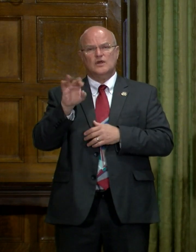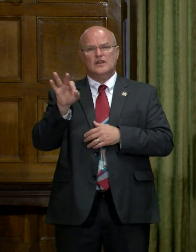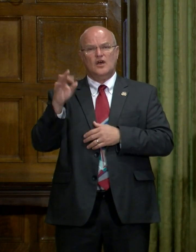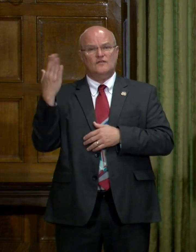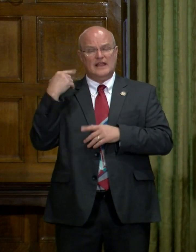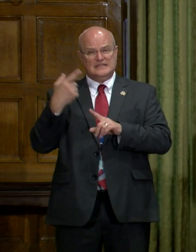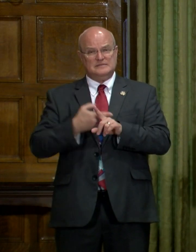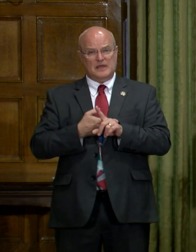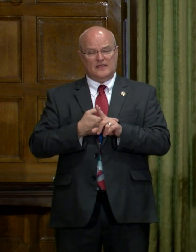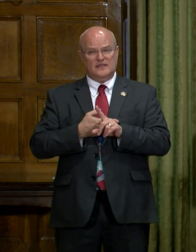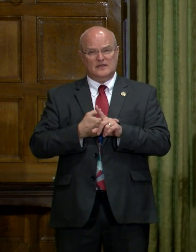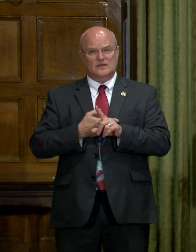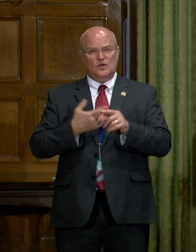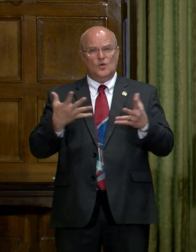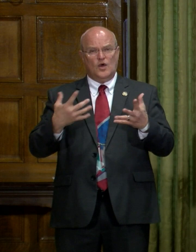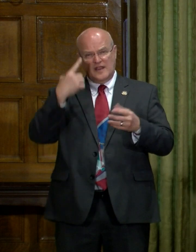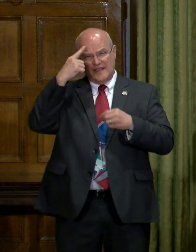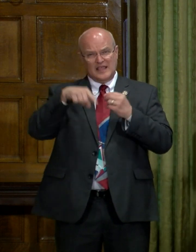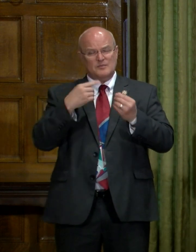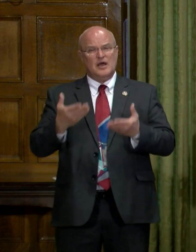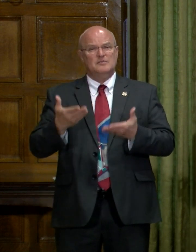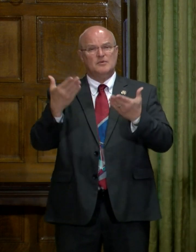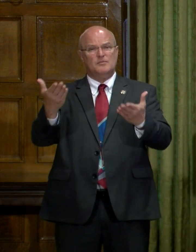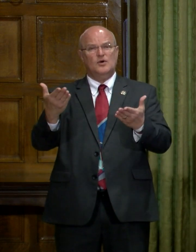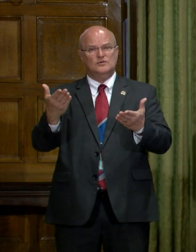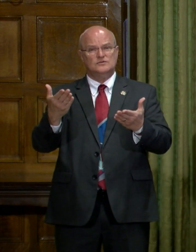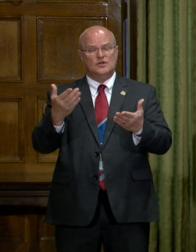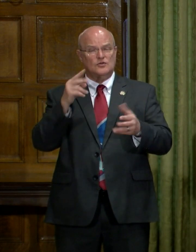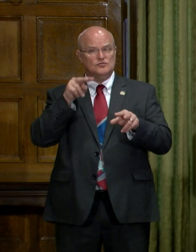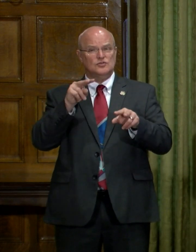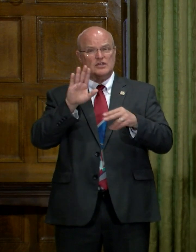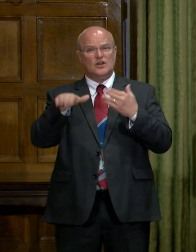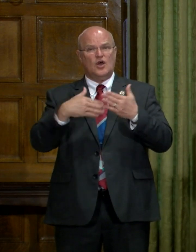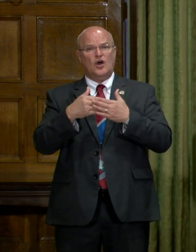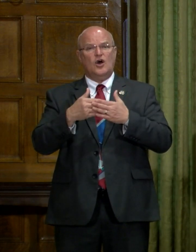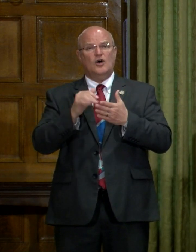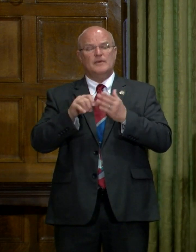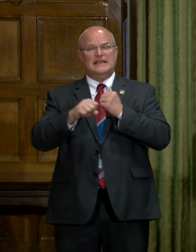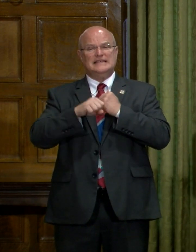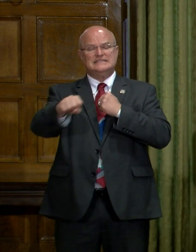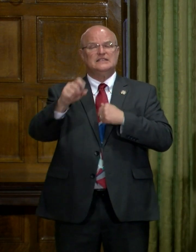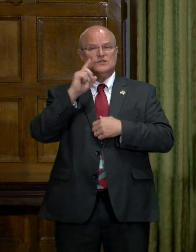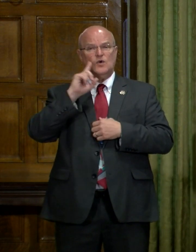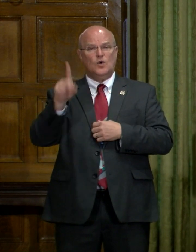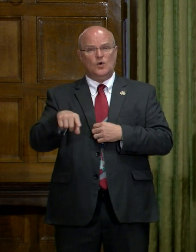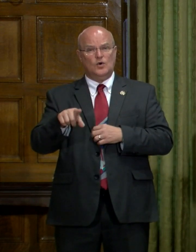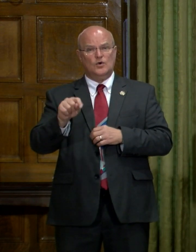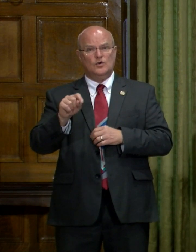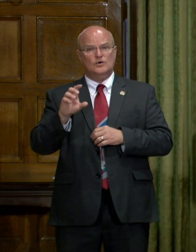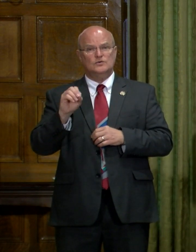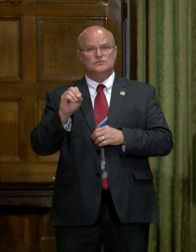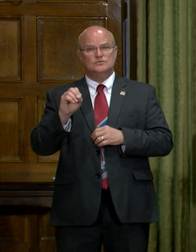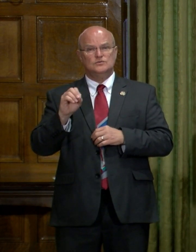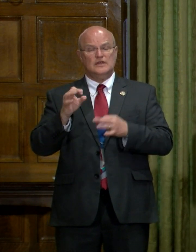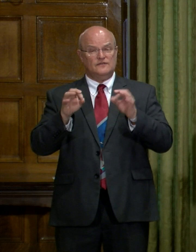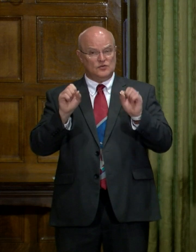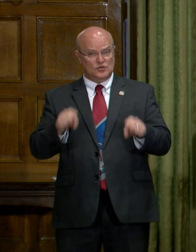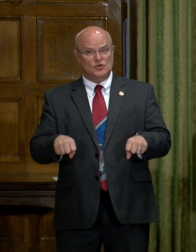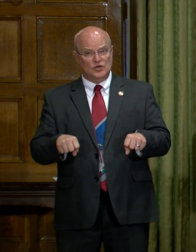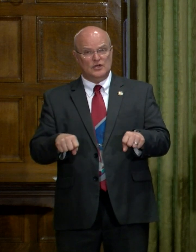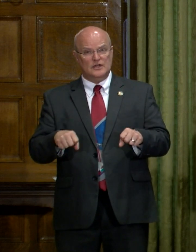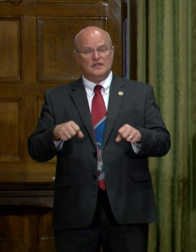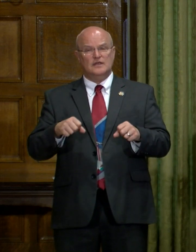last month. What do you think about that proposal, and are you looking at all about extending your order to, if you